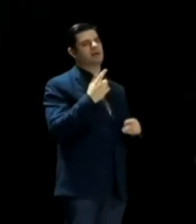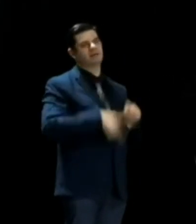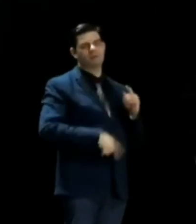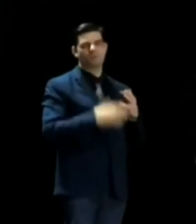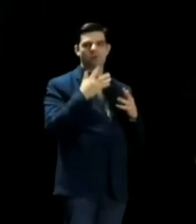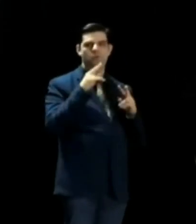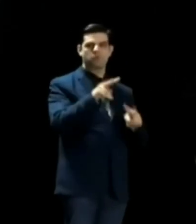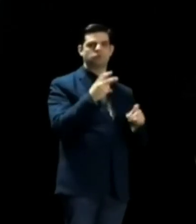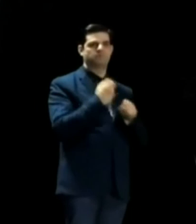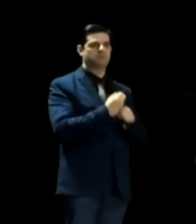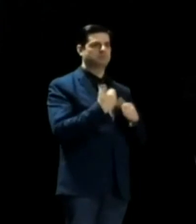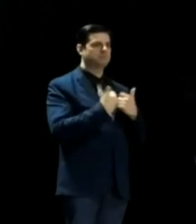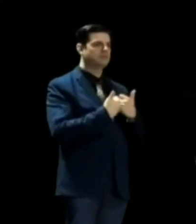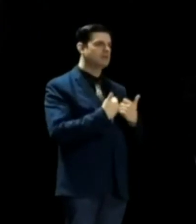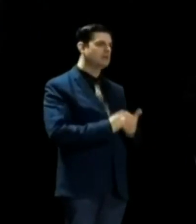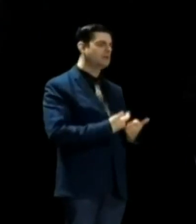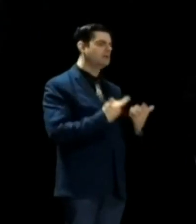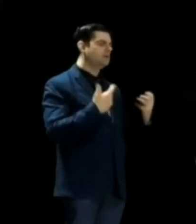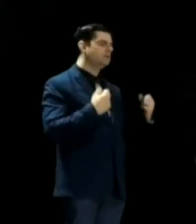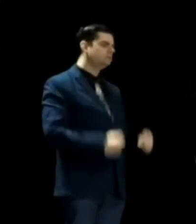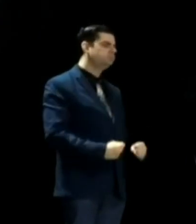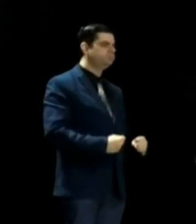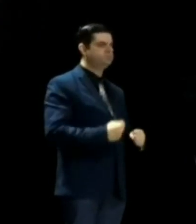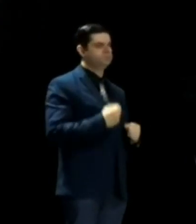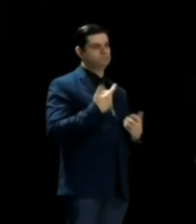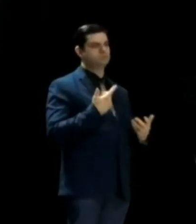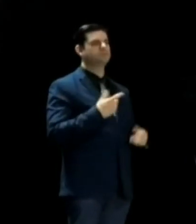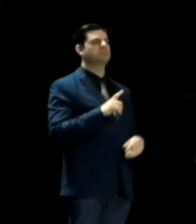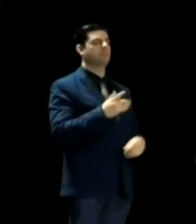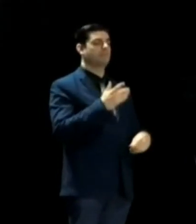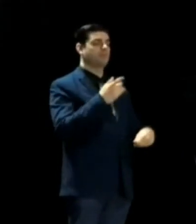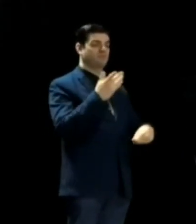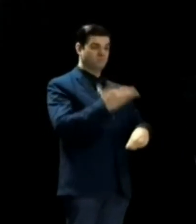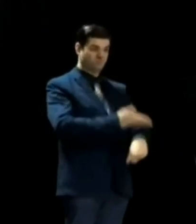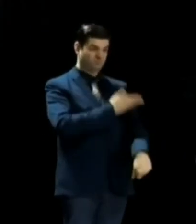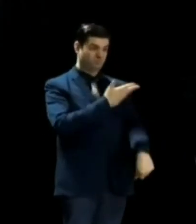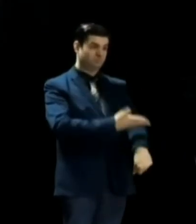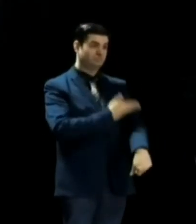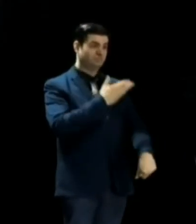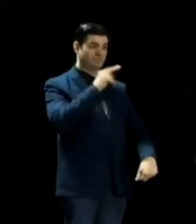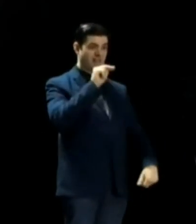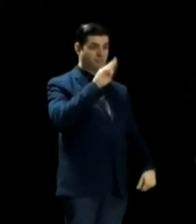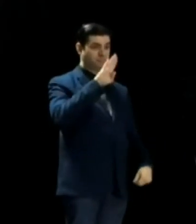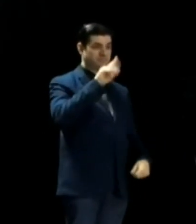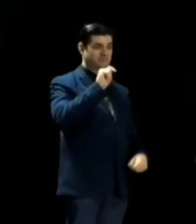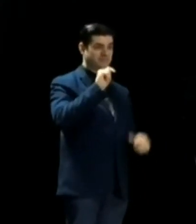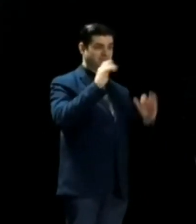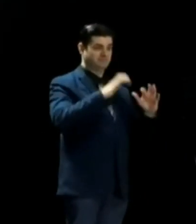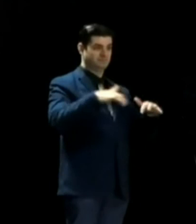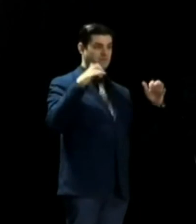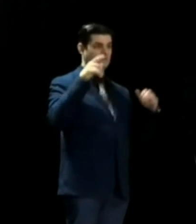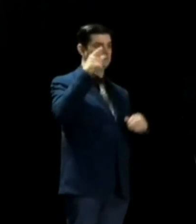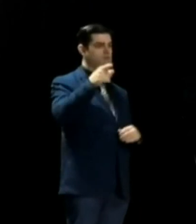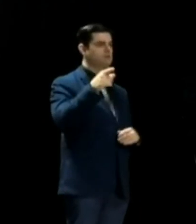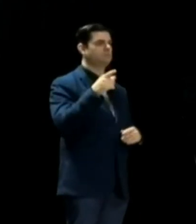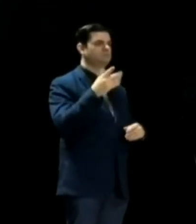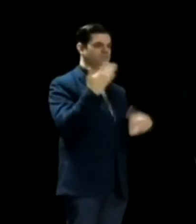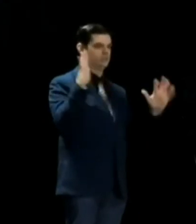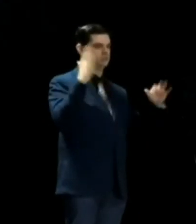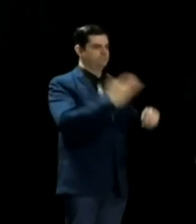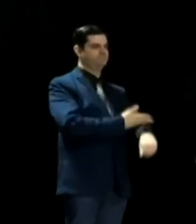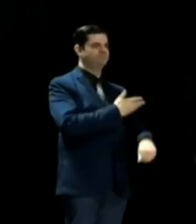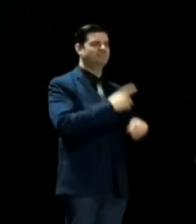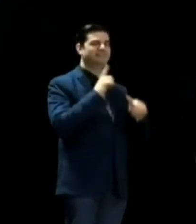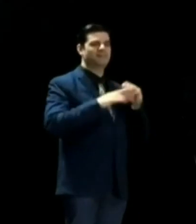making some improvements at MBT Bank Stadium. We cannot wait till we're in a position to play ball. To get there